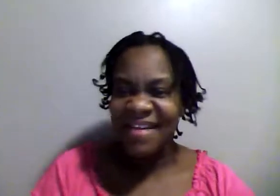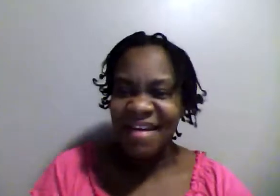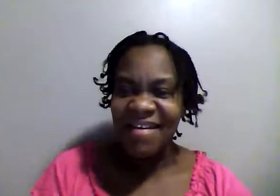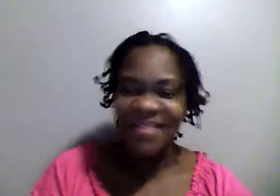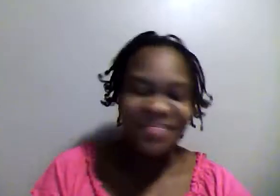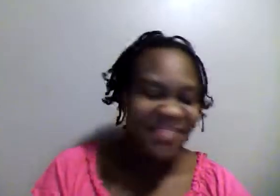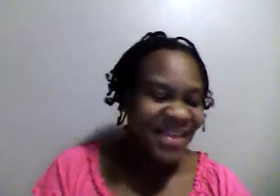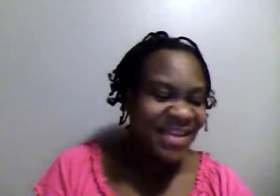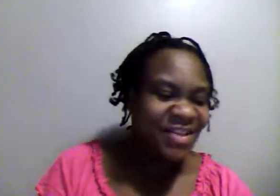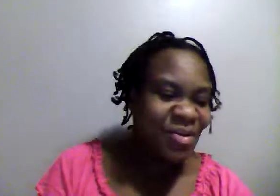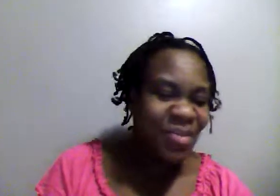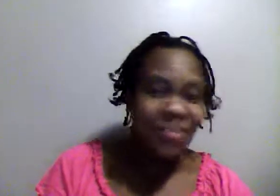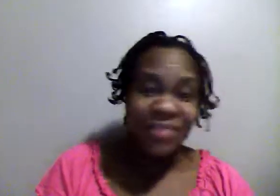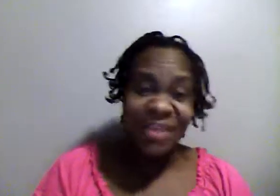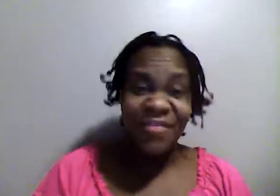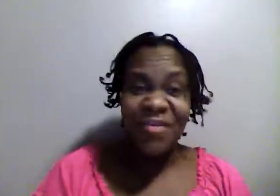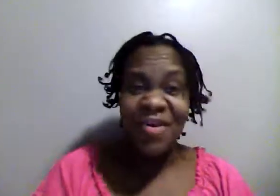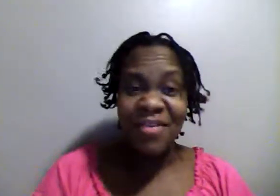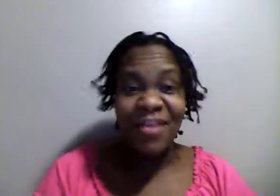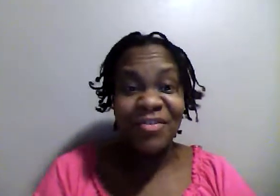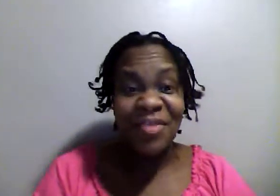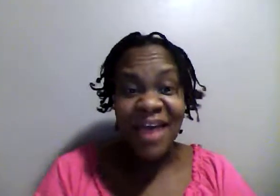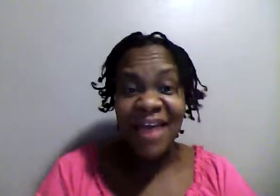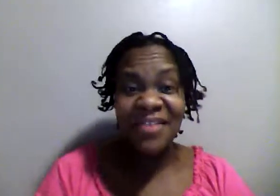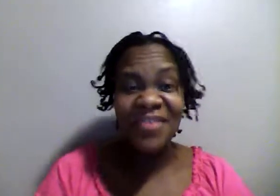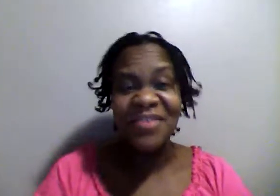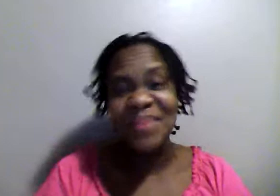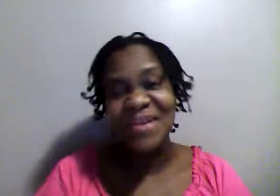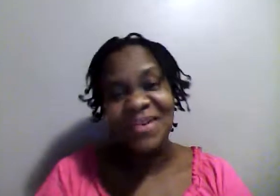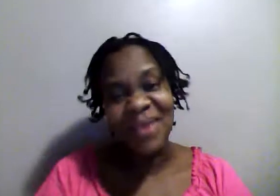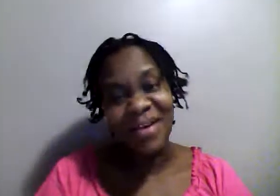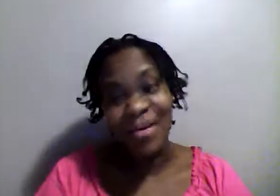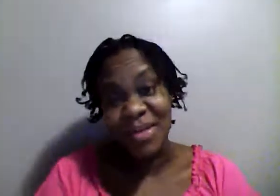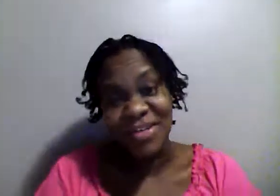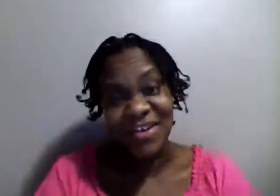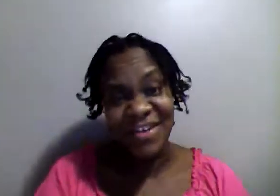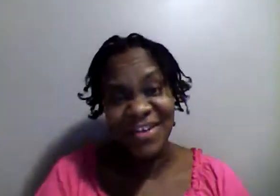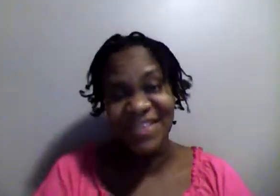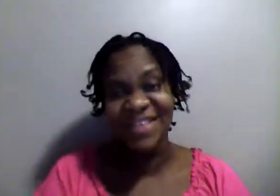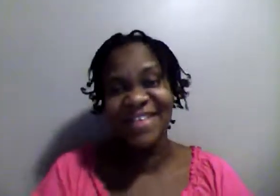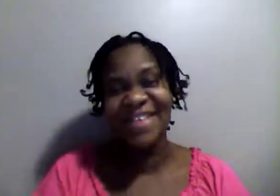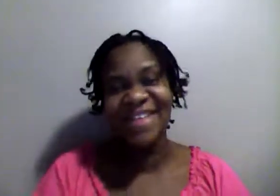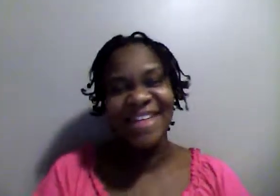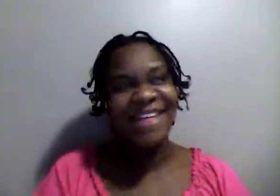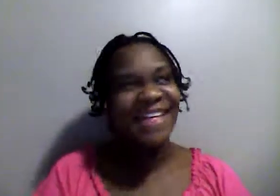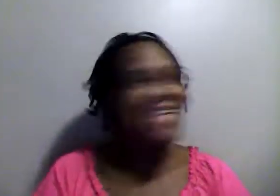Yeah. So if you want to control the height of your tomato, you can always cut it.